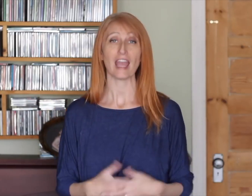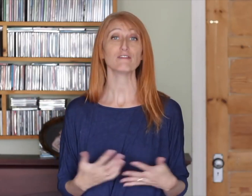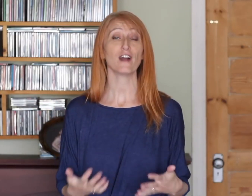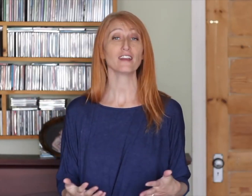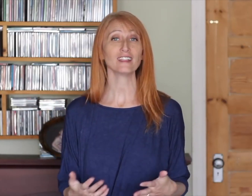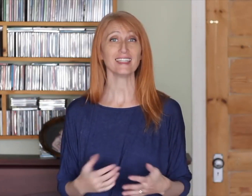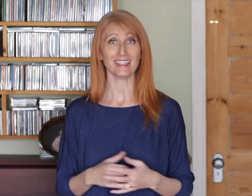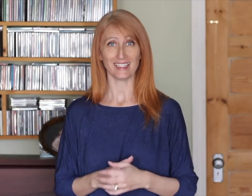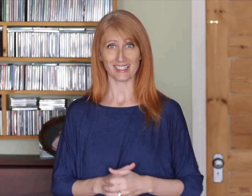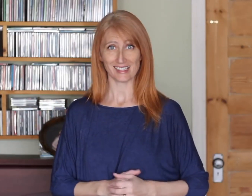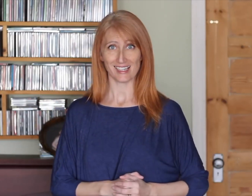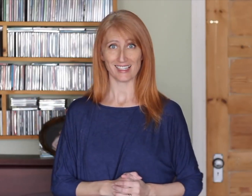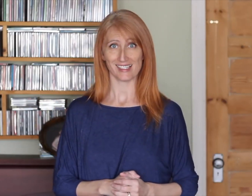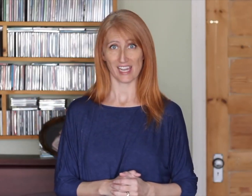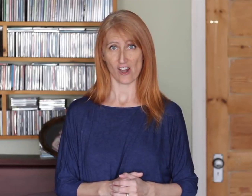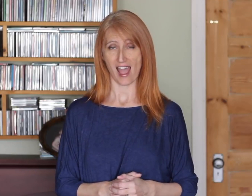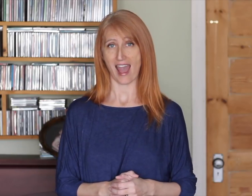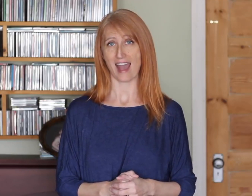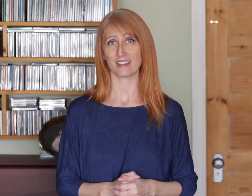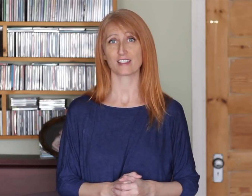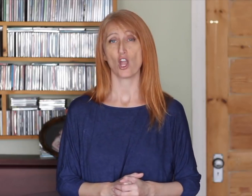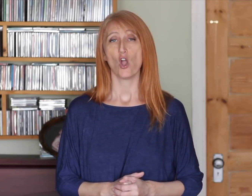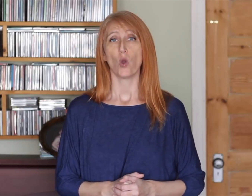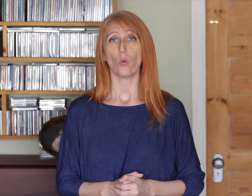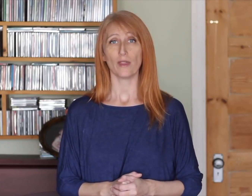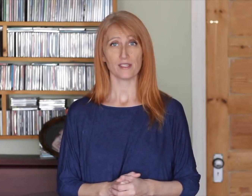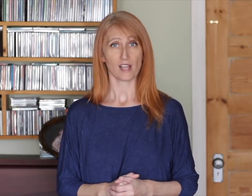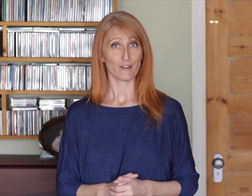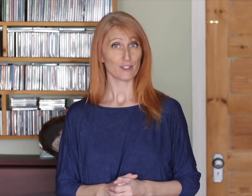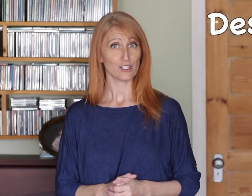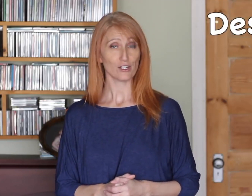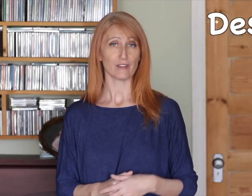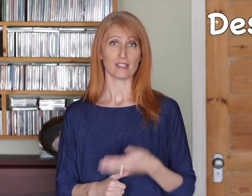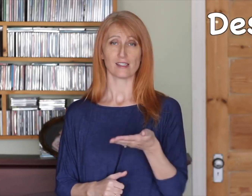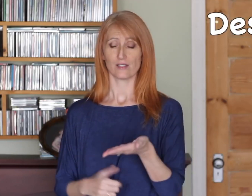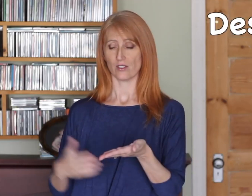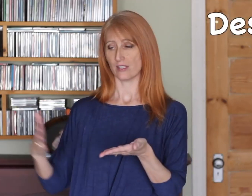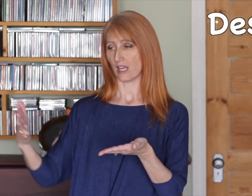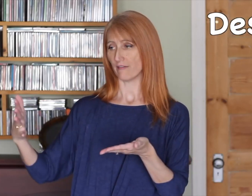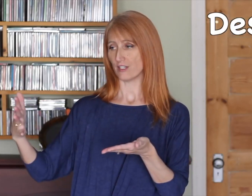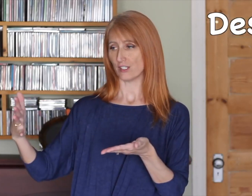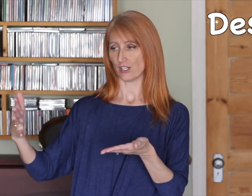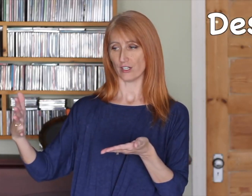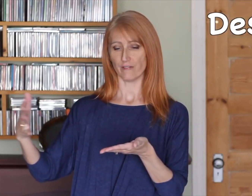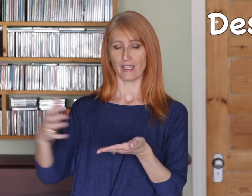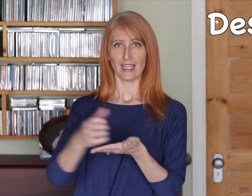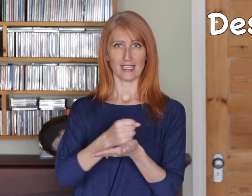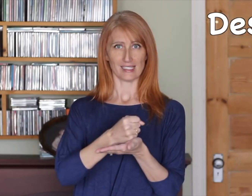And finally, Yanixa Sierra asked what the sign for deserve is. So the sign for deserve is like